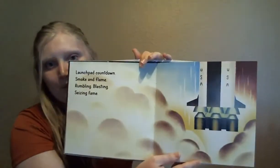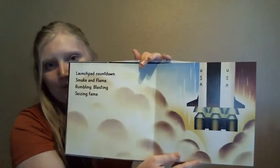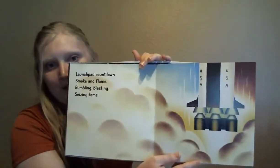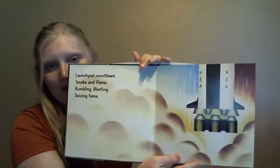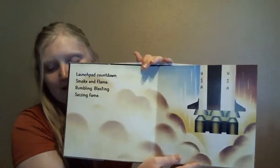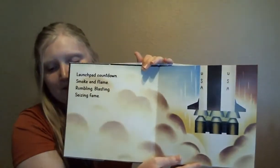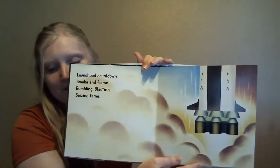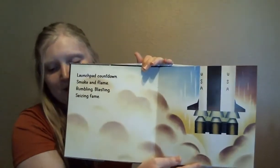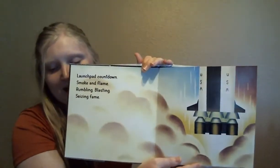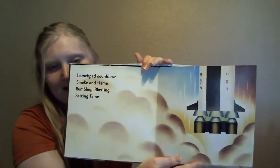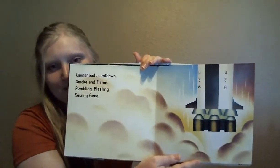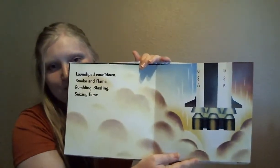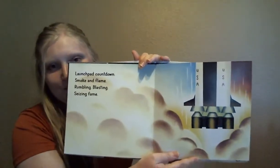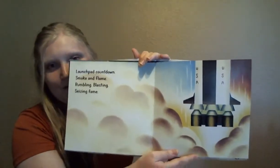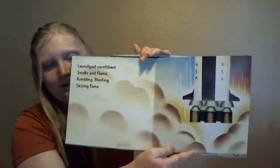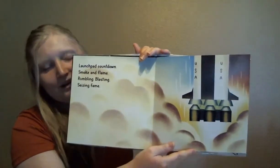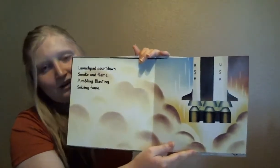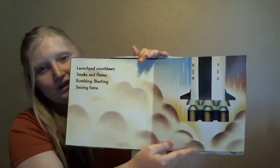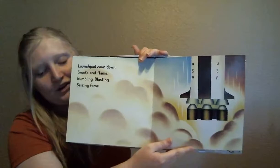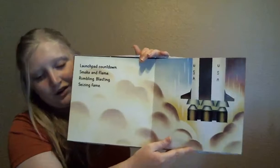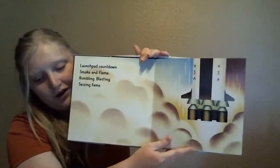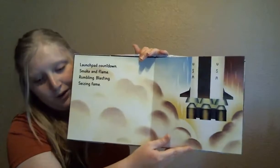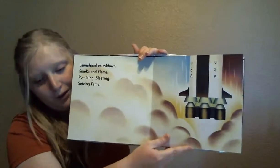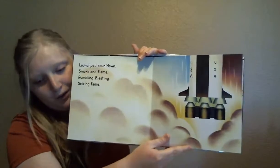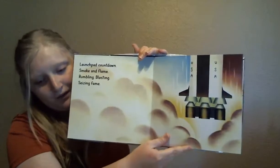the rocket's ready to go.